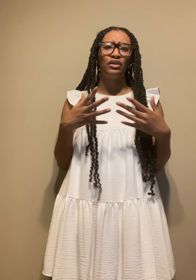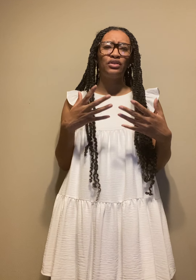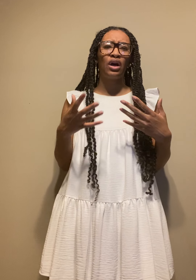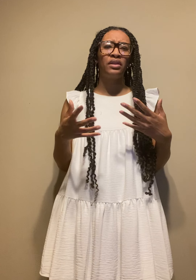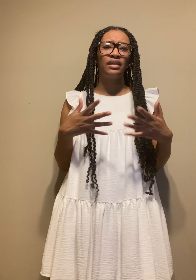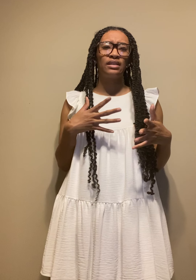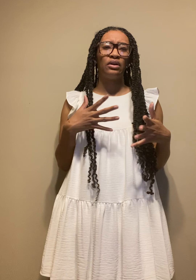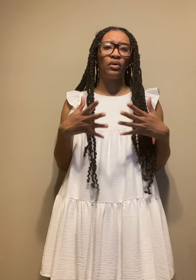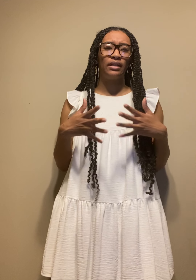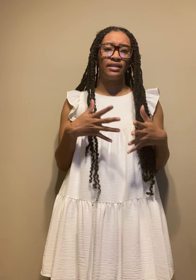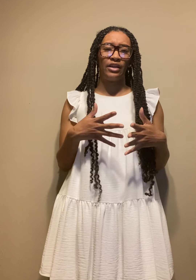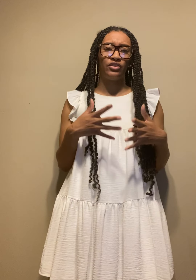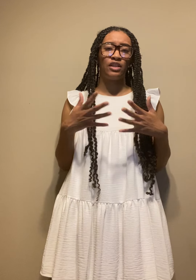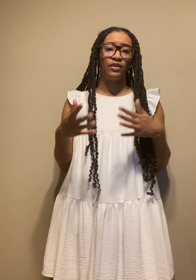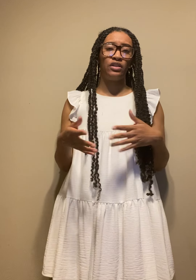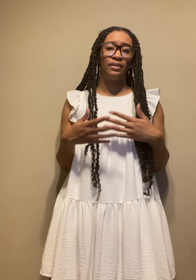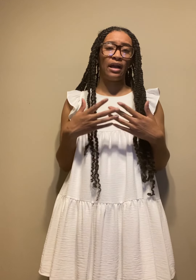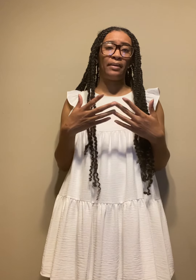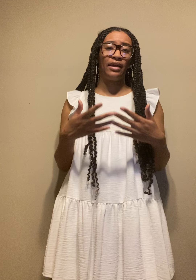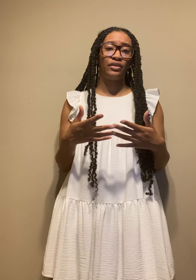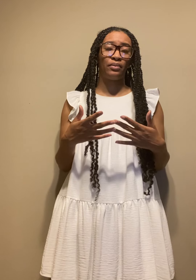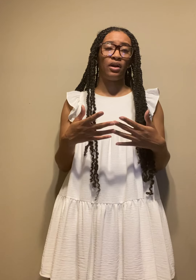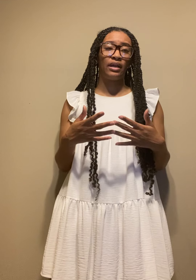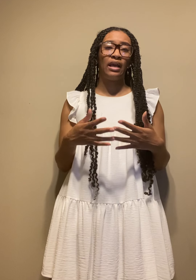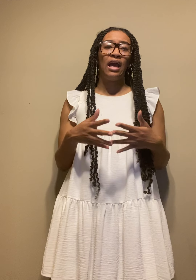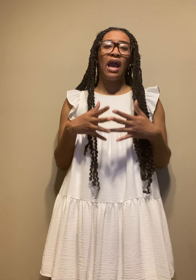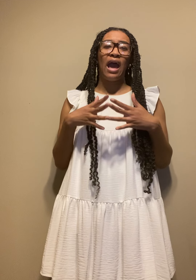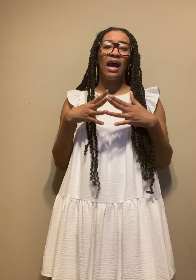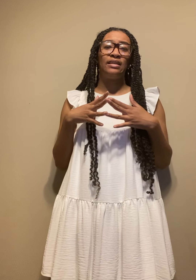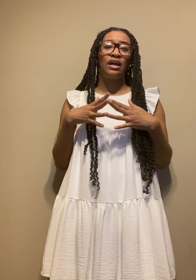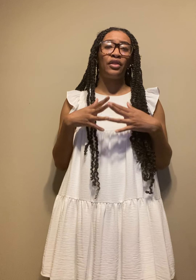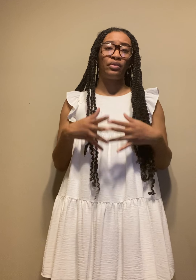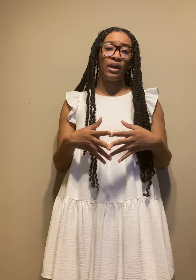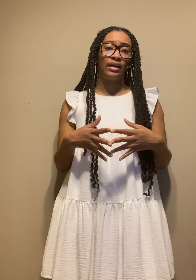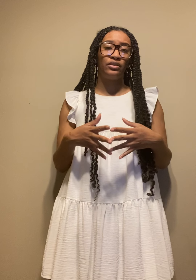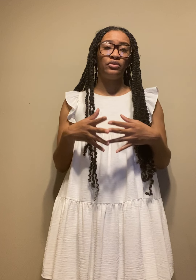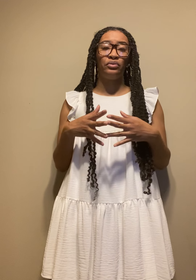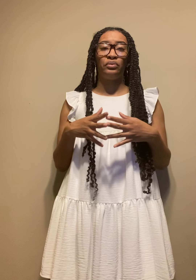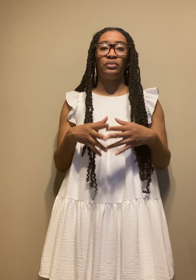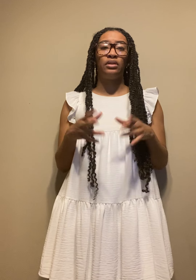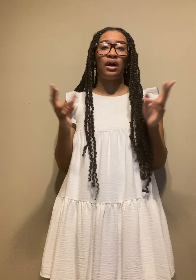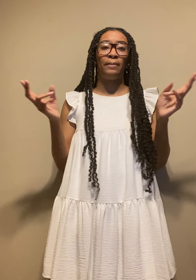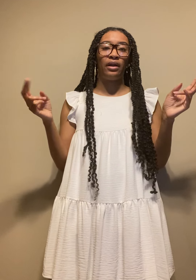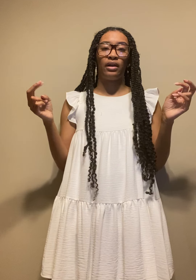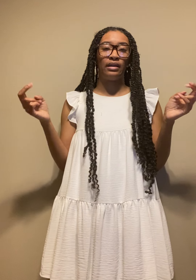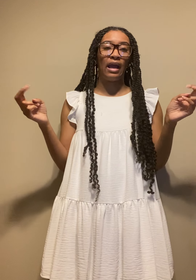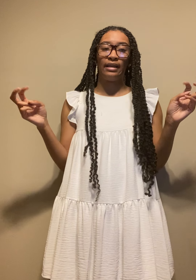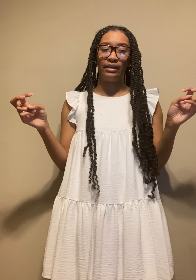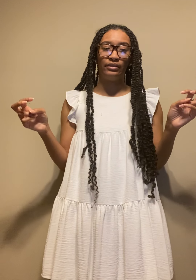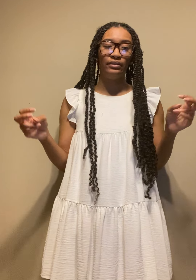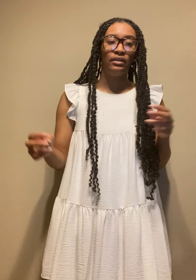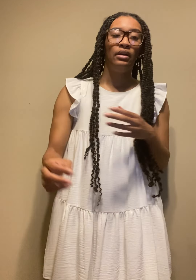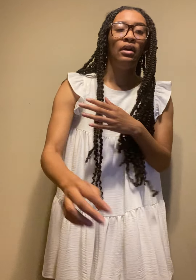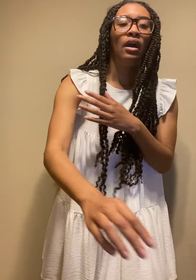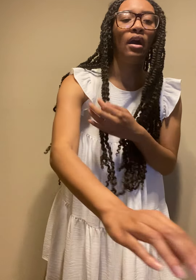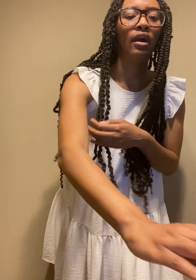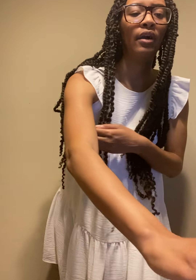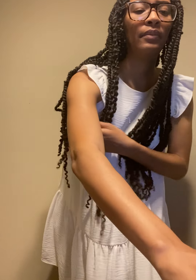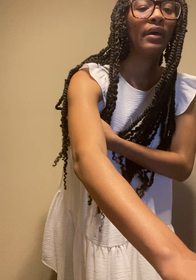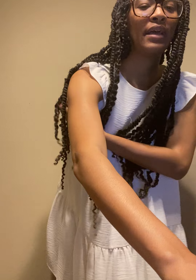saw these organizations, especially the Black Panther Party, as a threat to the American ideal. And